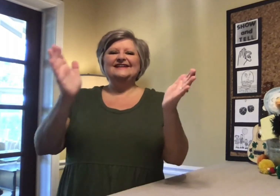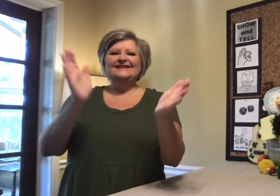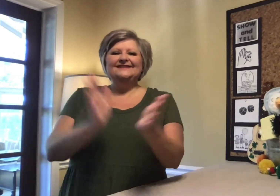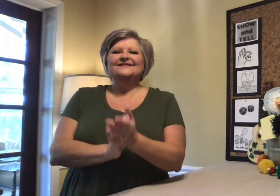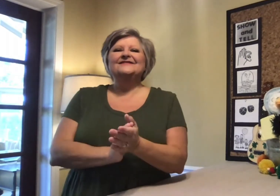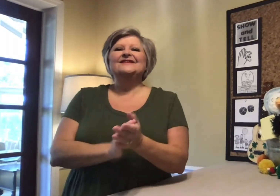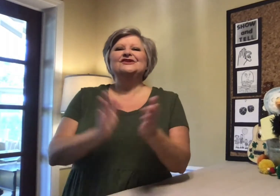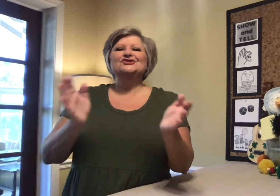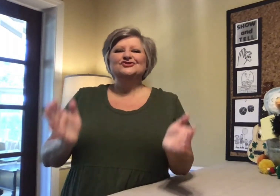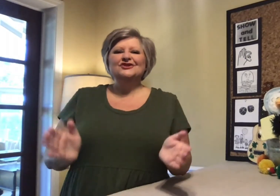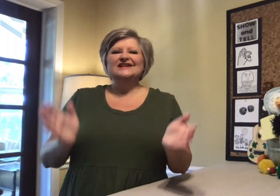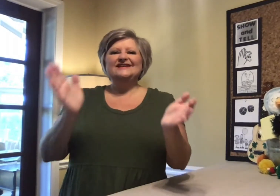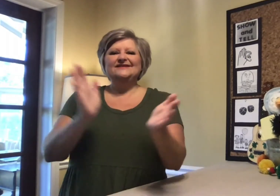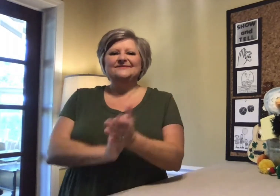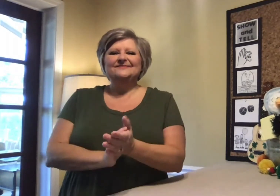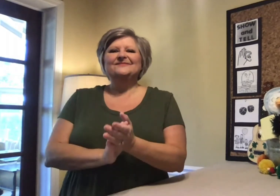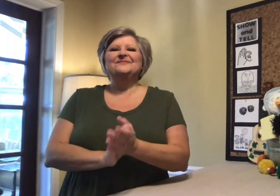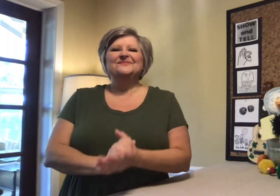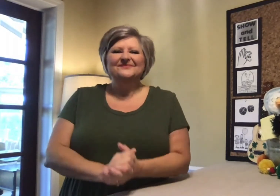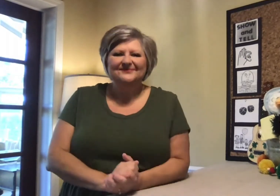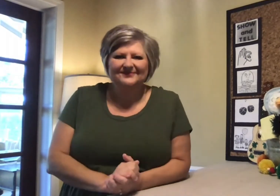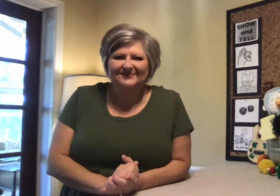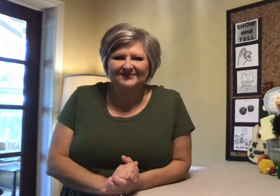Flea, tree.